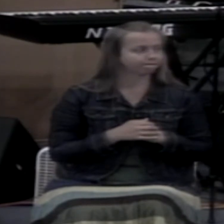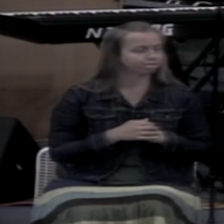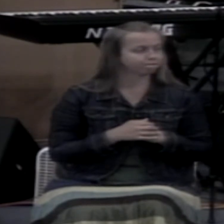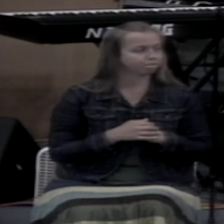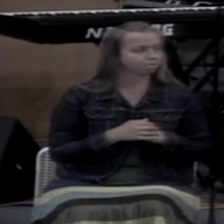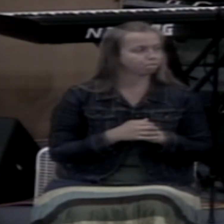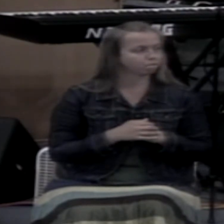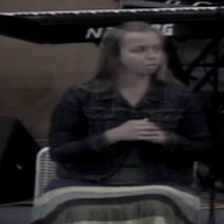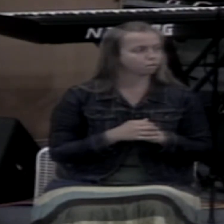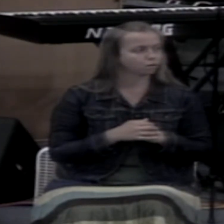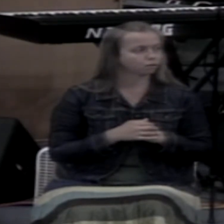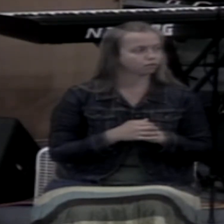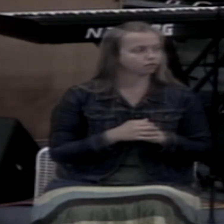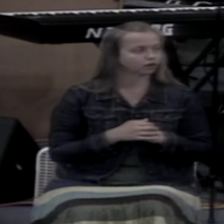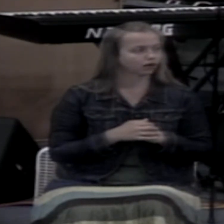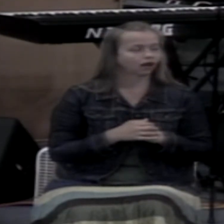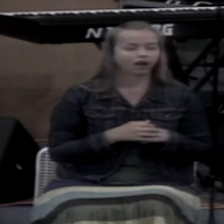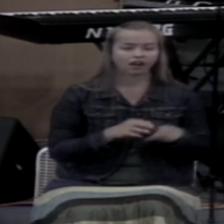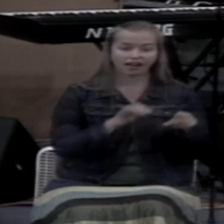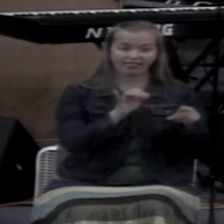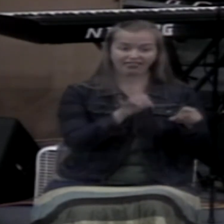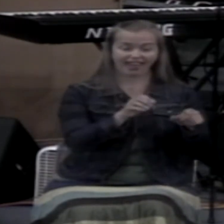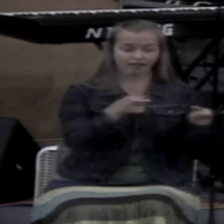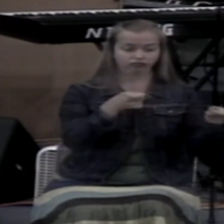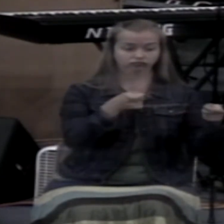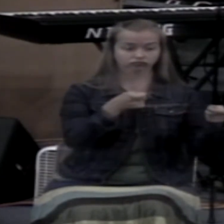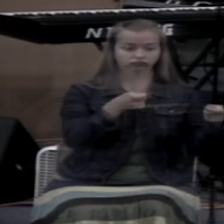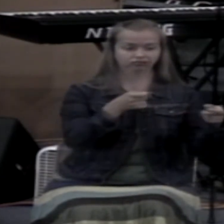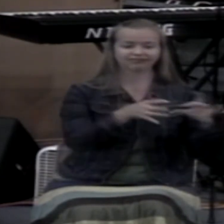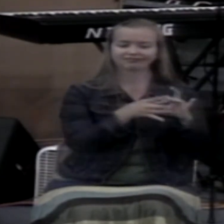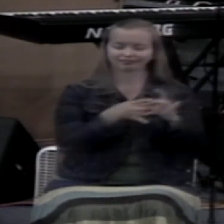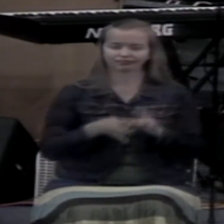unfair, and the thing that I hear all the time is, they don't trust me.